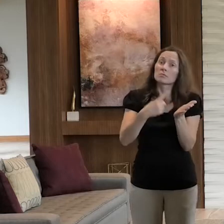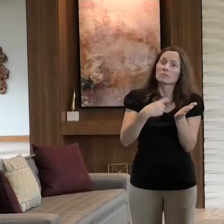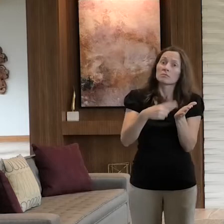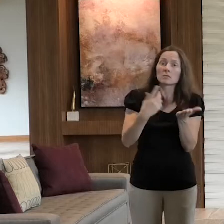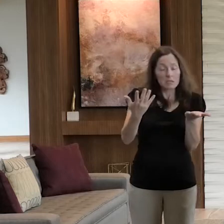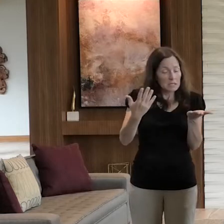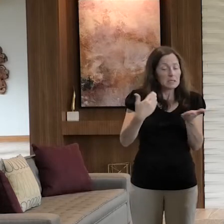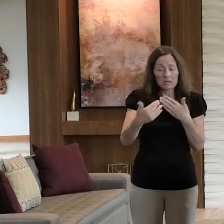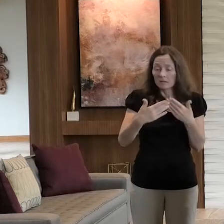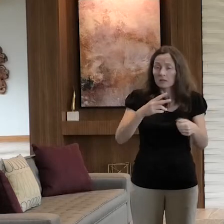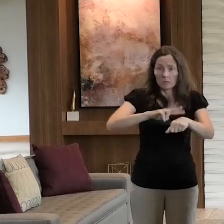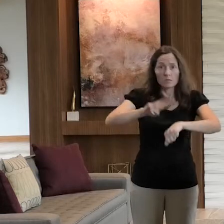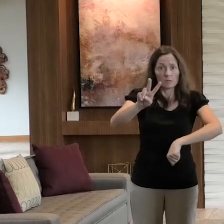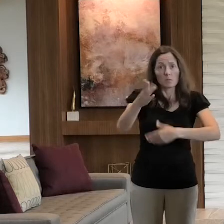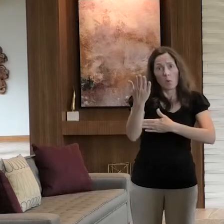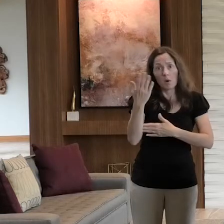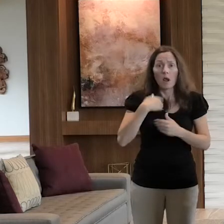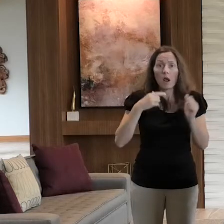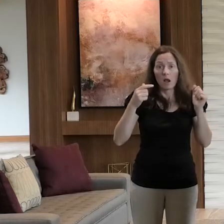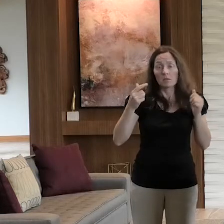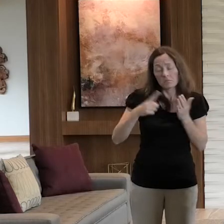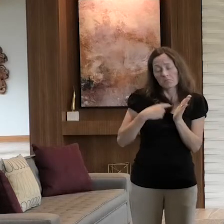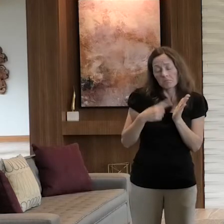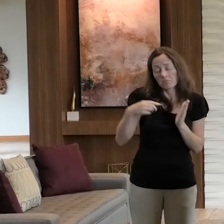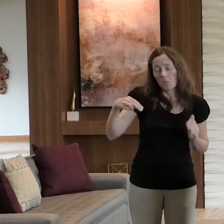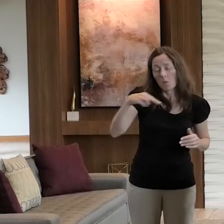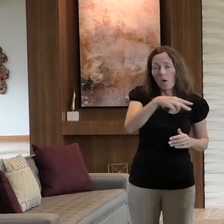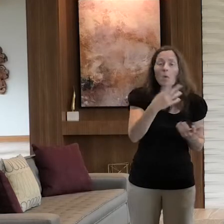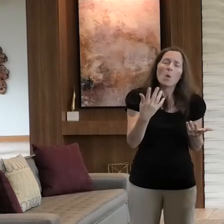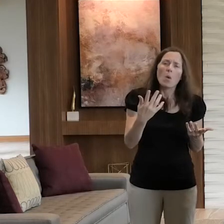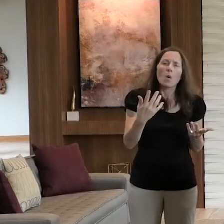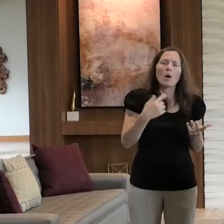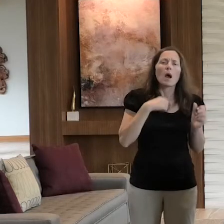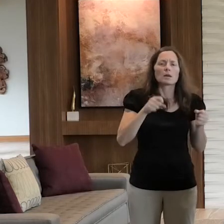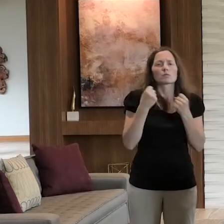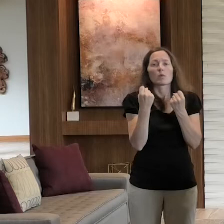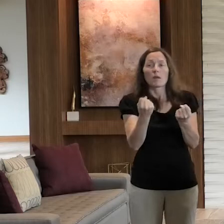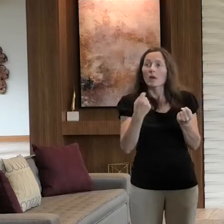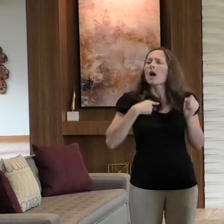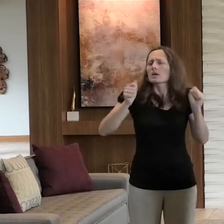in the morning, or if I'm going to drive. Okay, and I can afford to have a car.